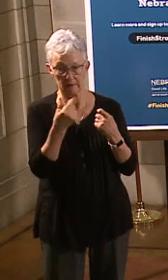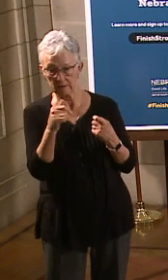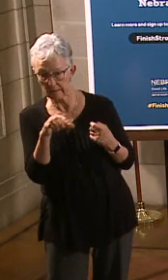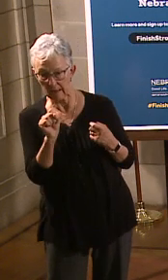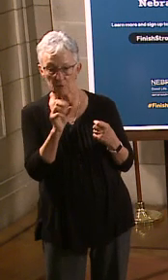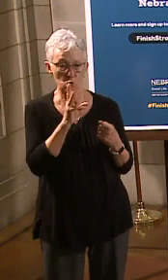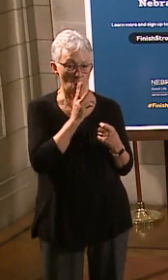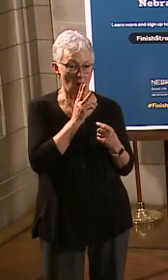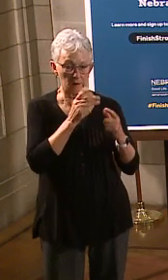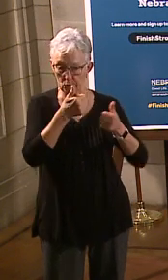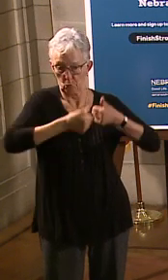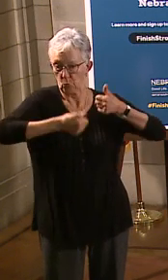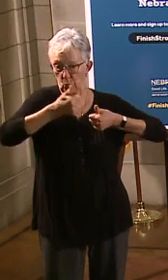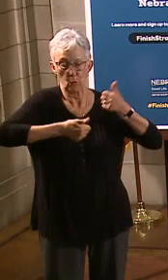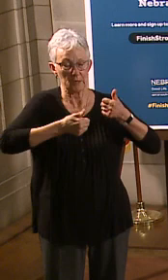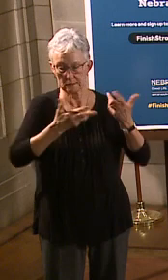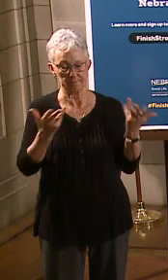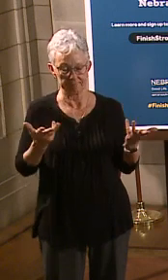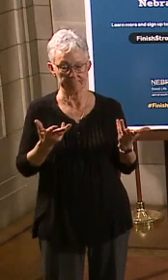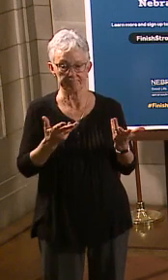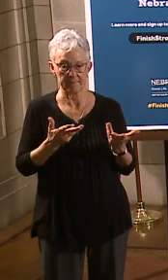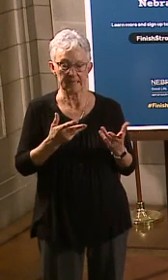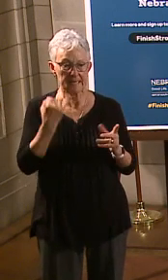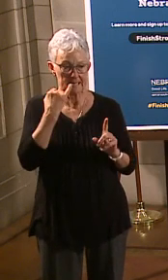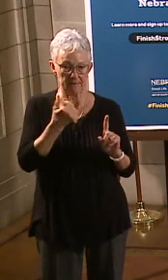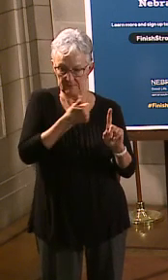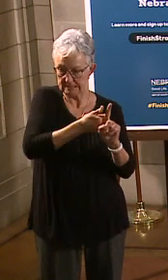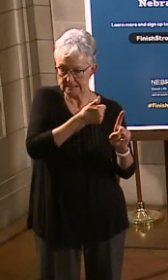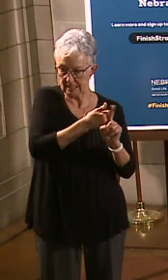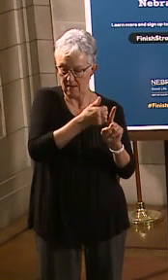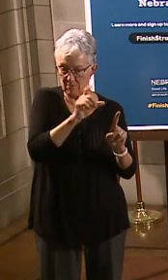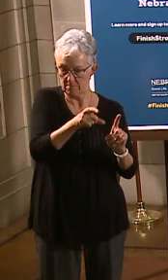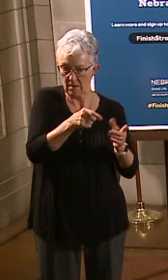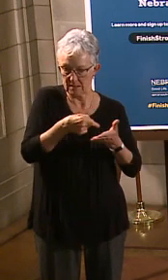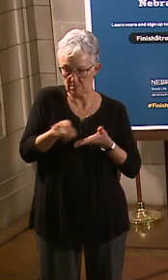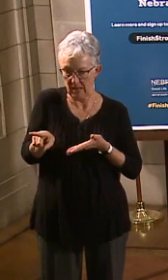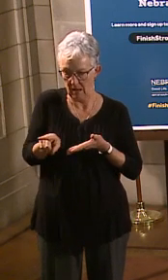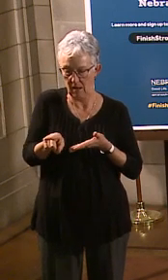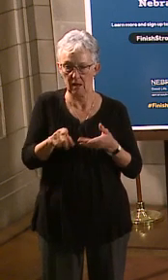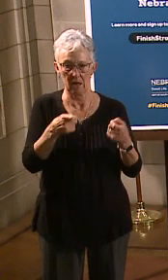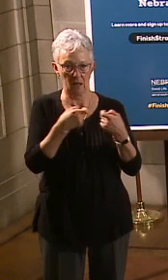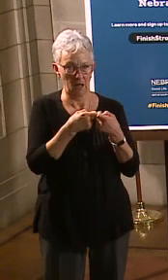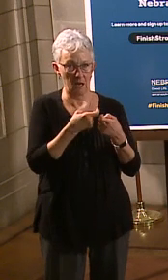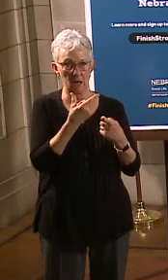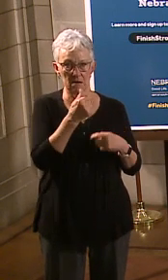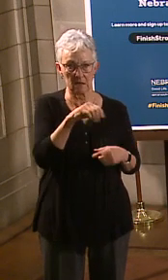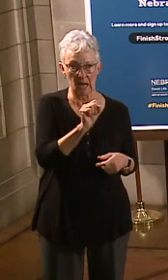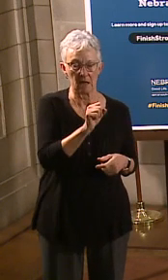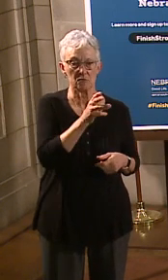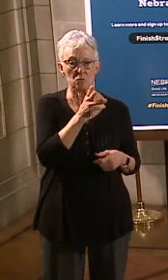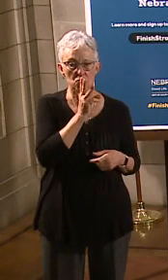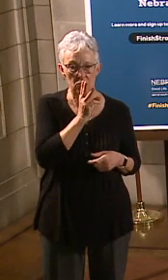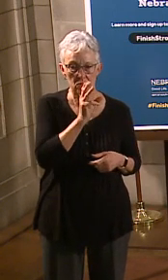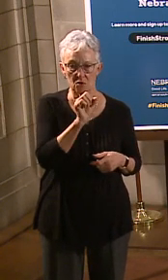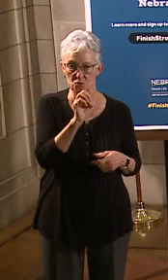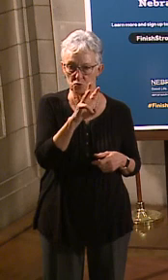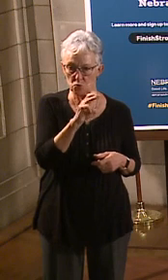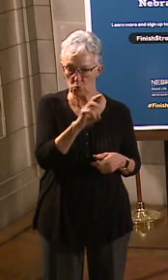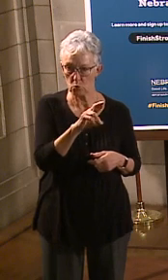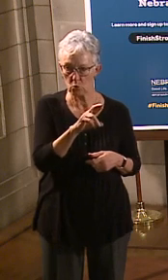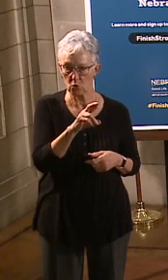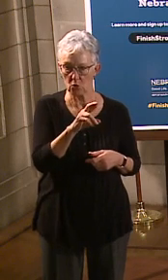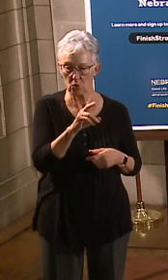area. In general, the tenant-paid utilities will qualify. Those would be electricity, gas, water, sewer, garbage,